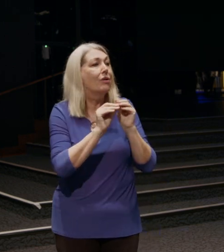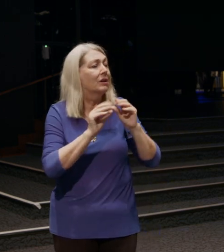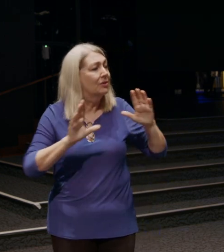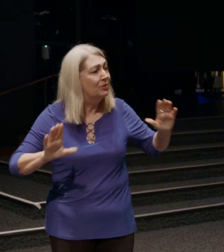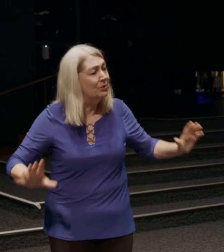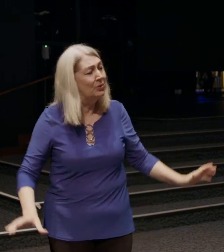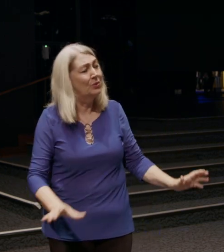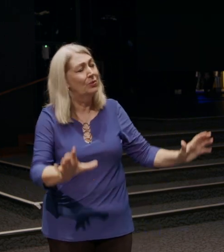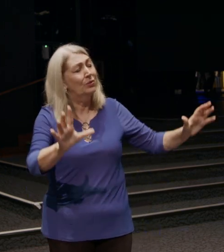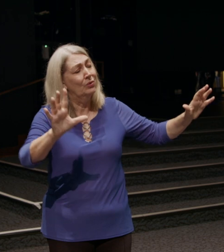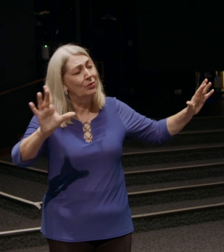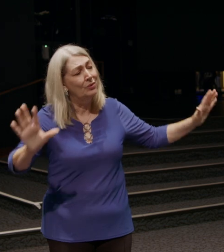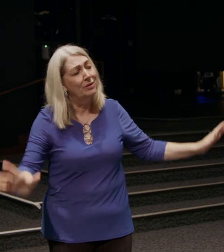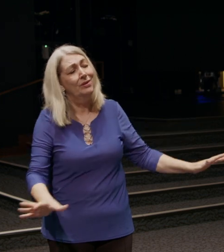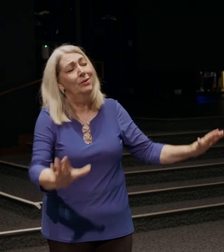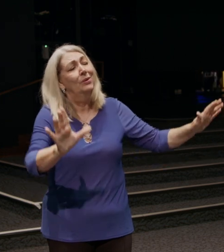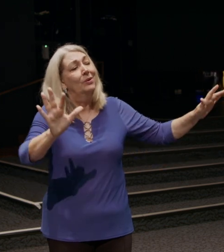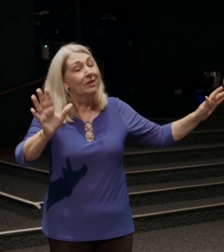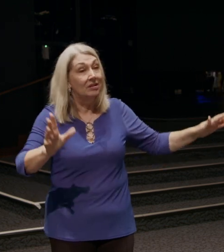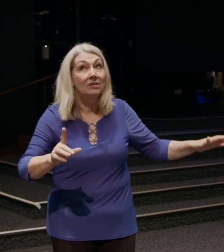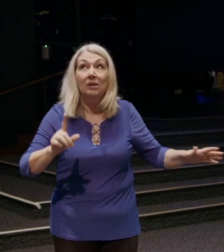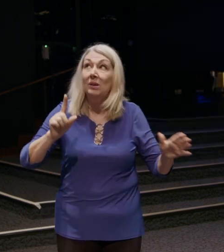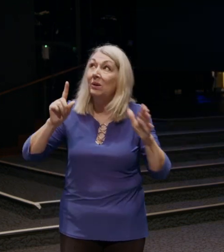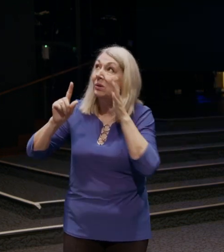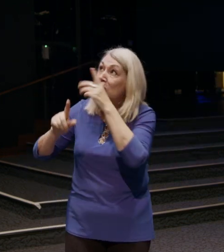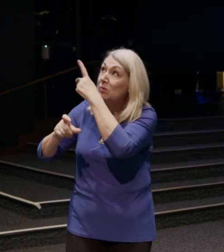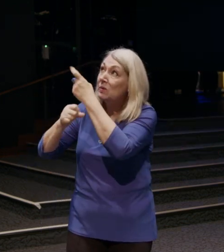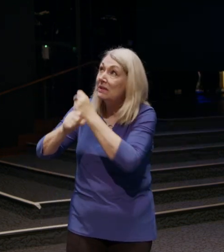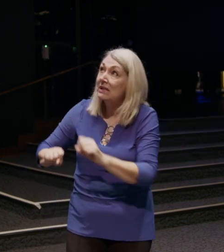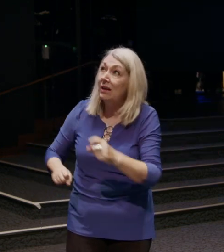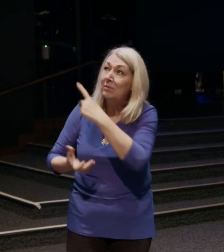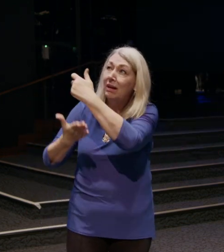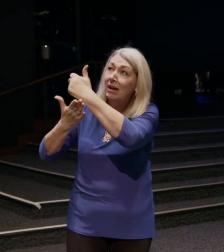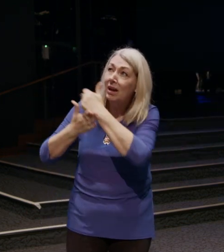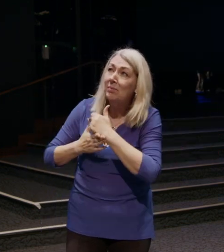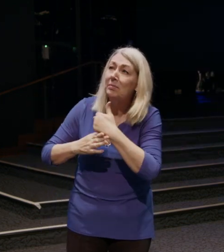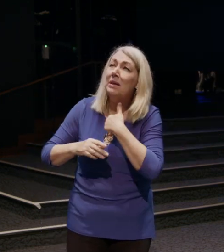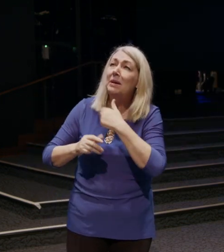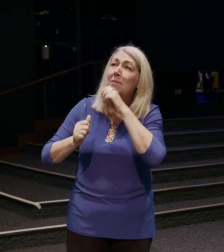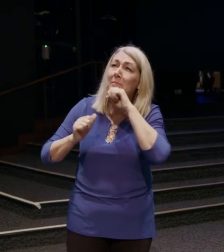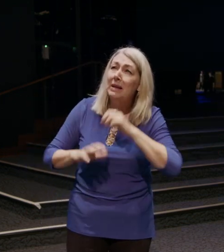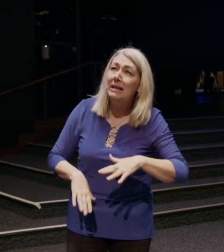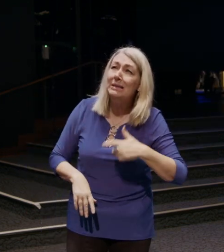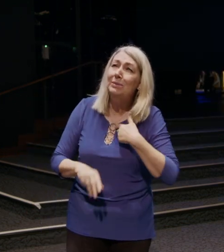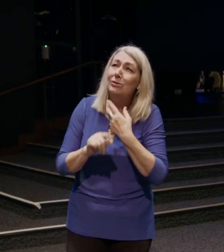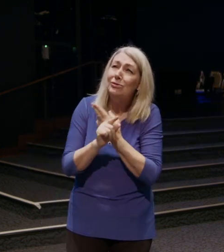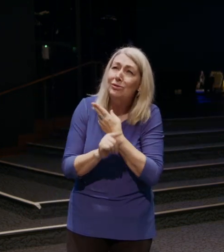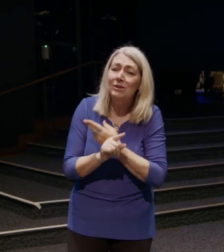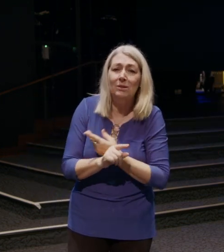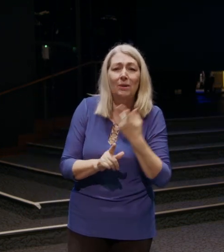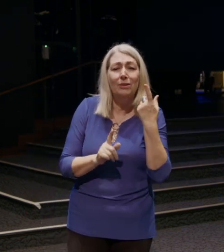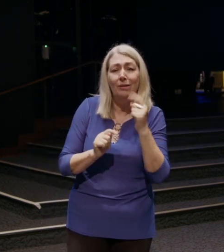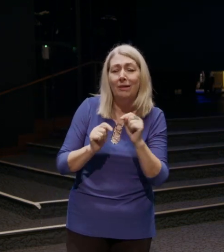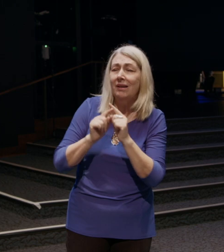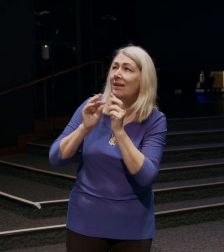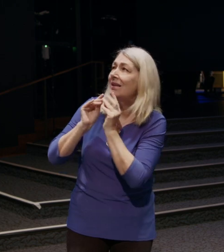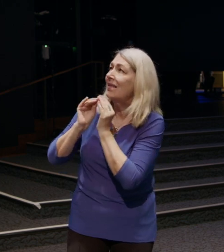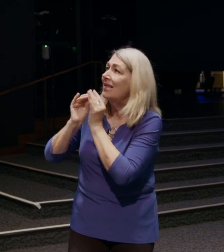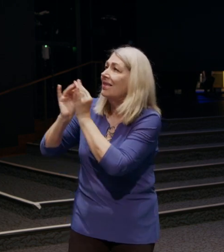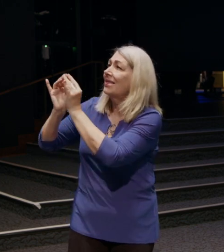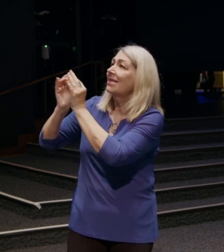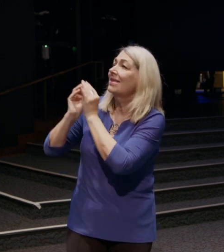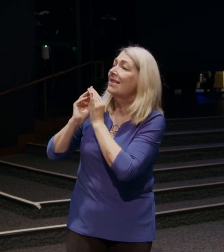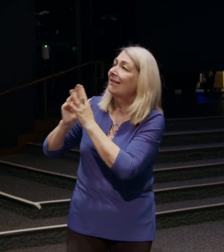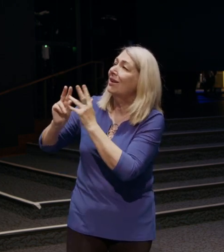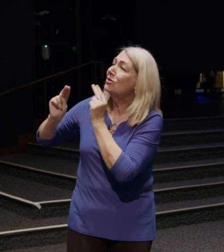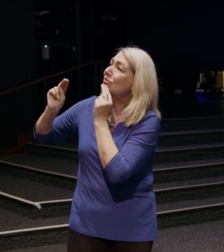will you then save me, bless me, help me, use me, forgive me? It's a negotiation. We understand,